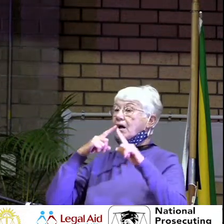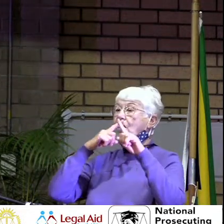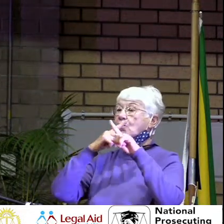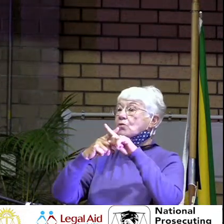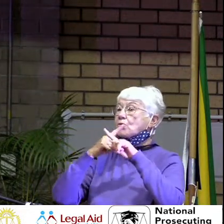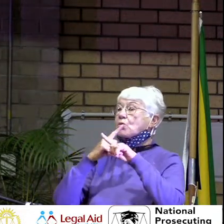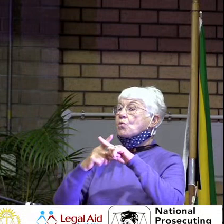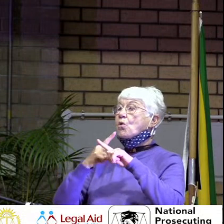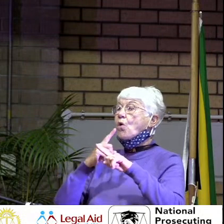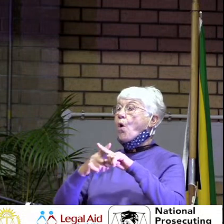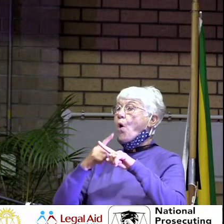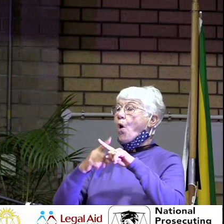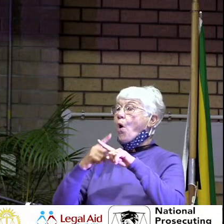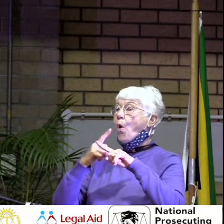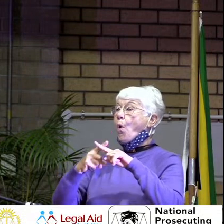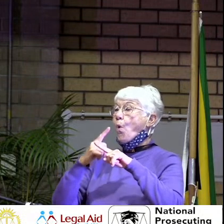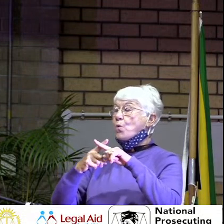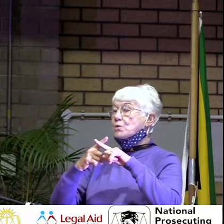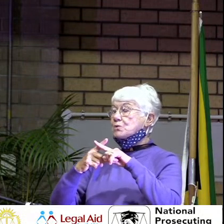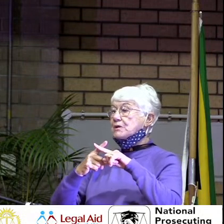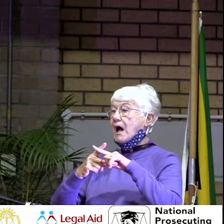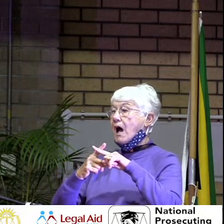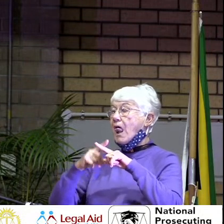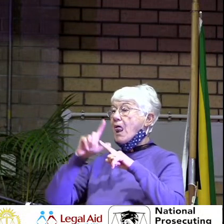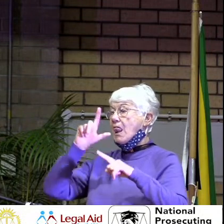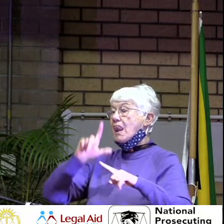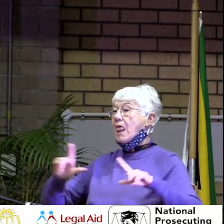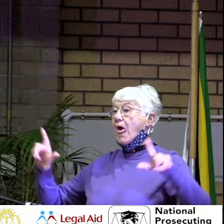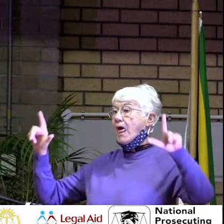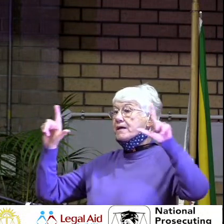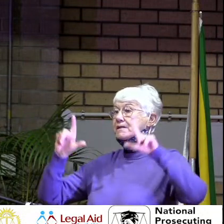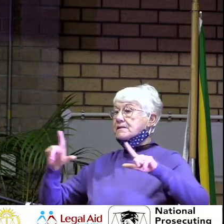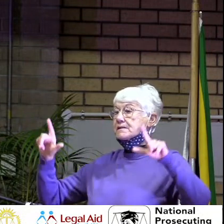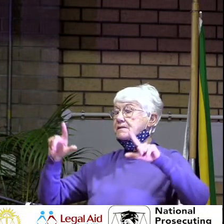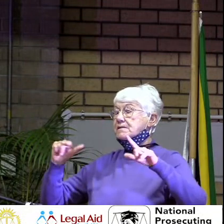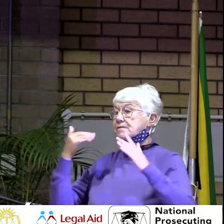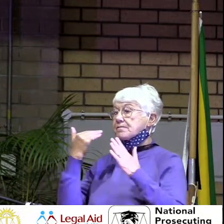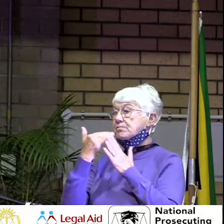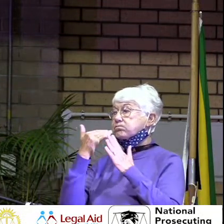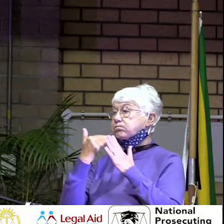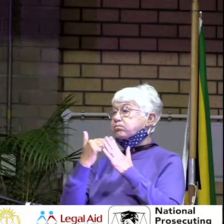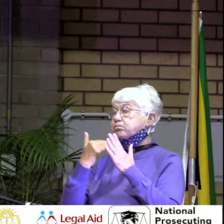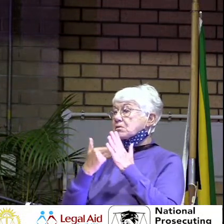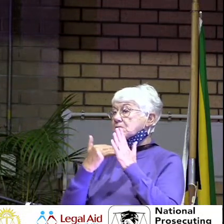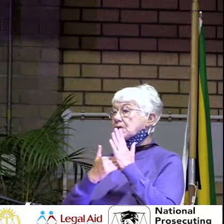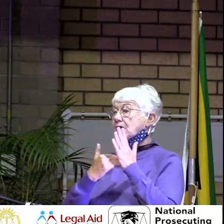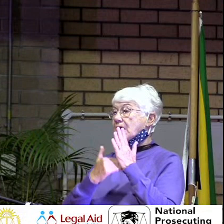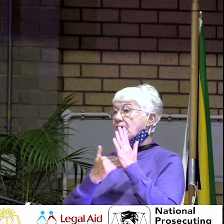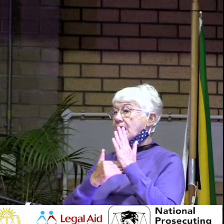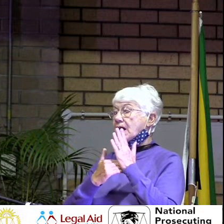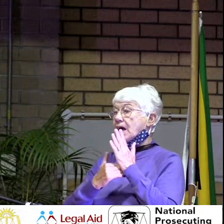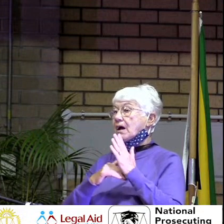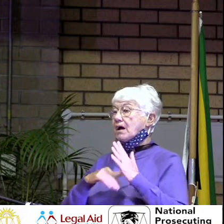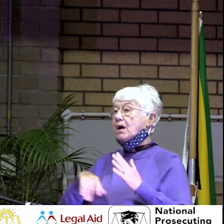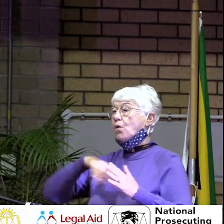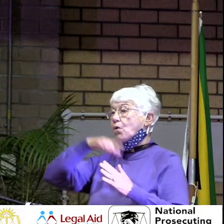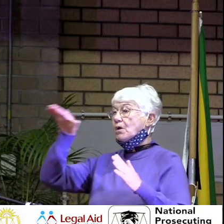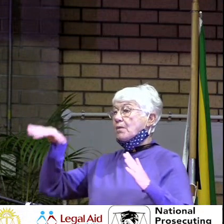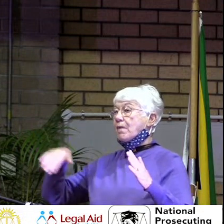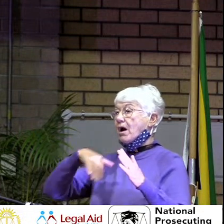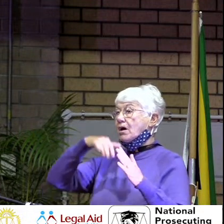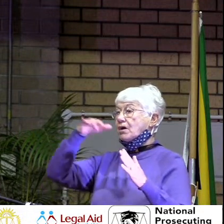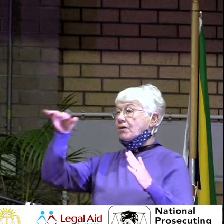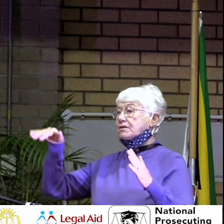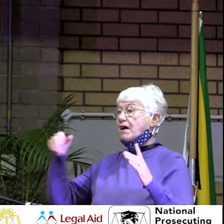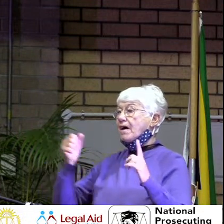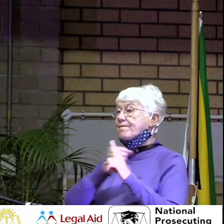nani. Sizwe kuni ukubalomba we-gender-based violence and femicide.